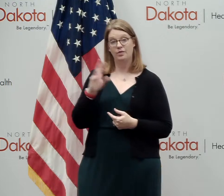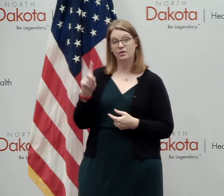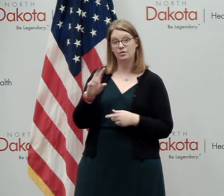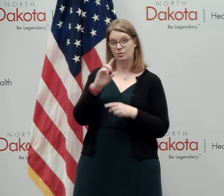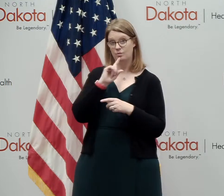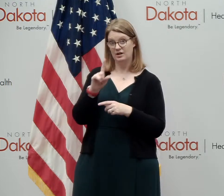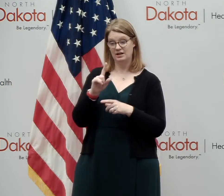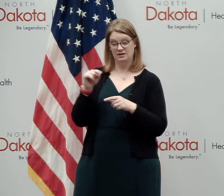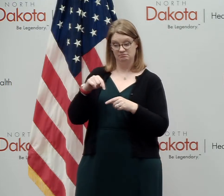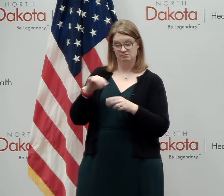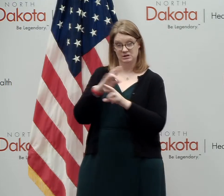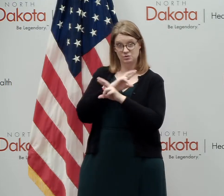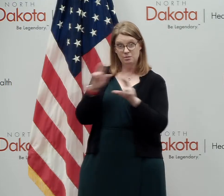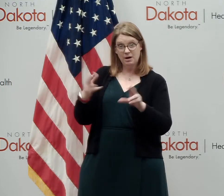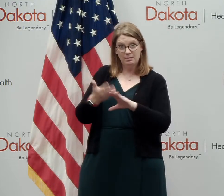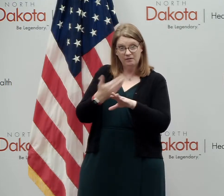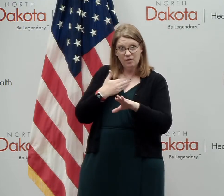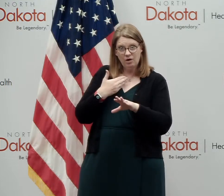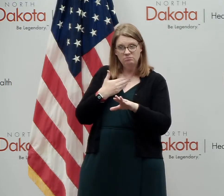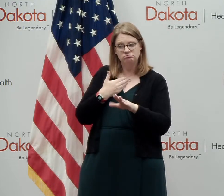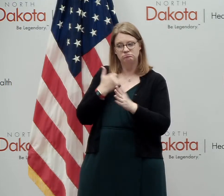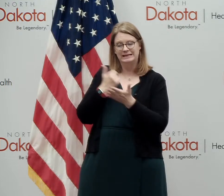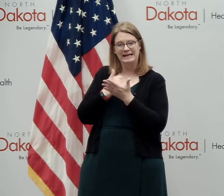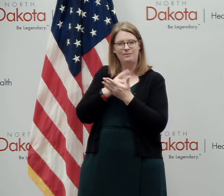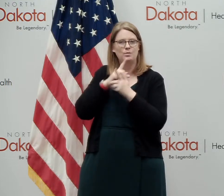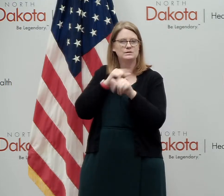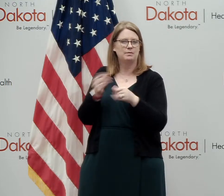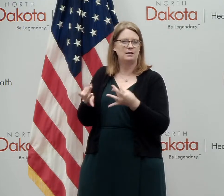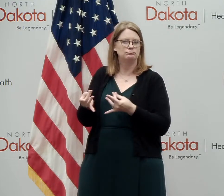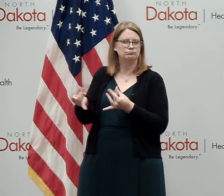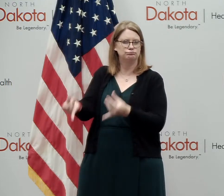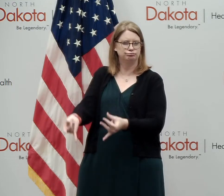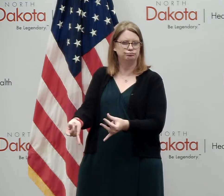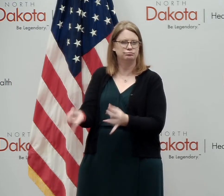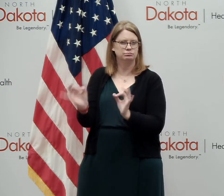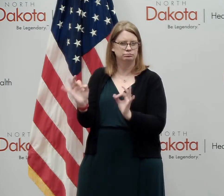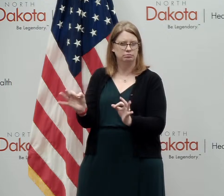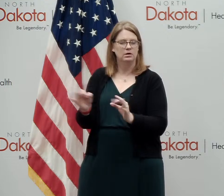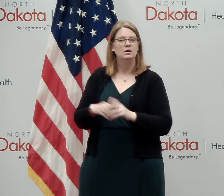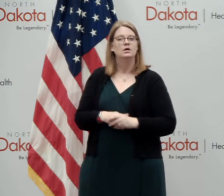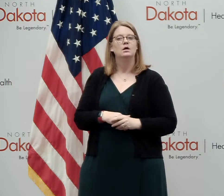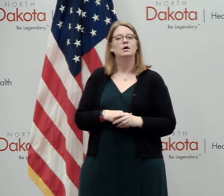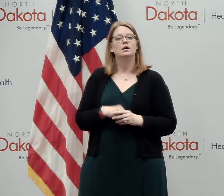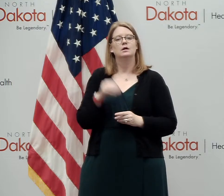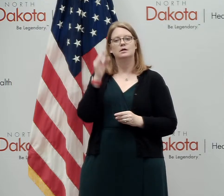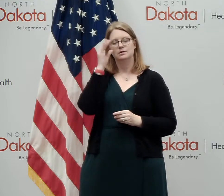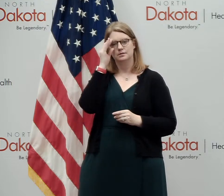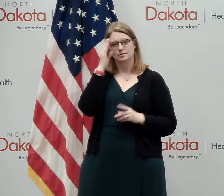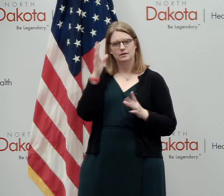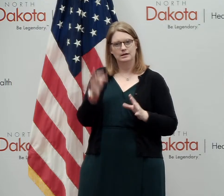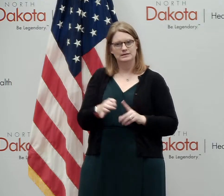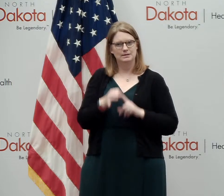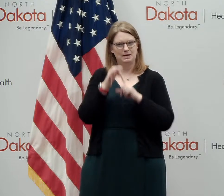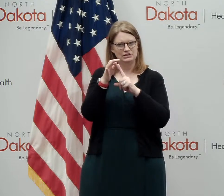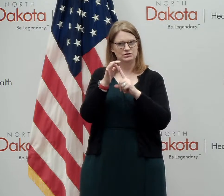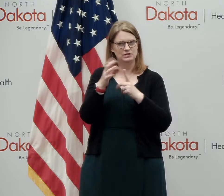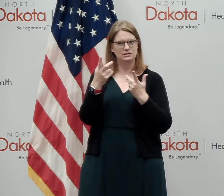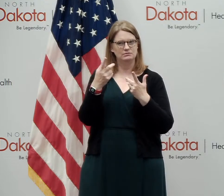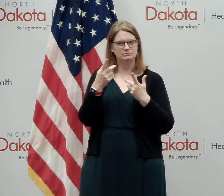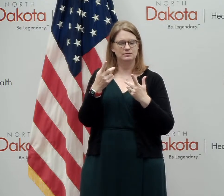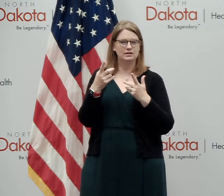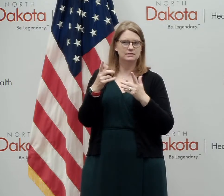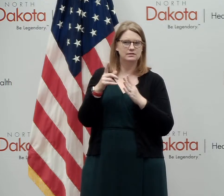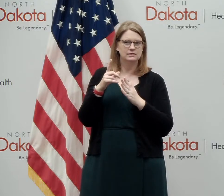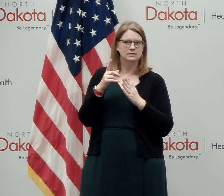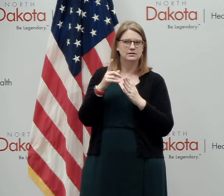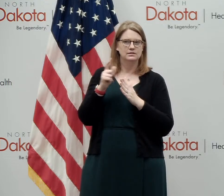ahead of time can help you respond more efficiently and safely during an emergency, especially during our periods of time